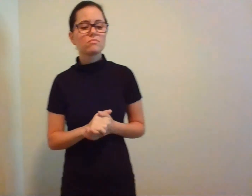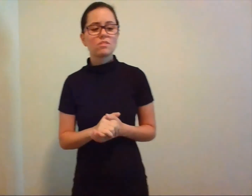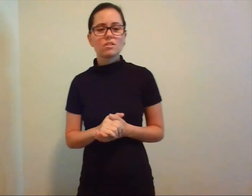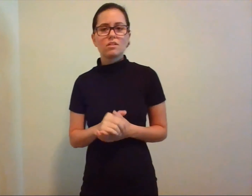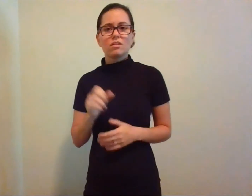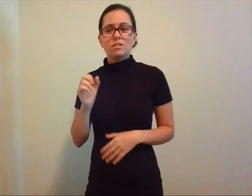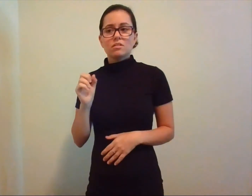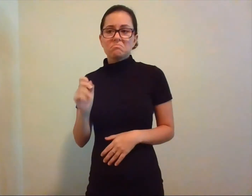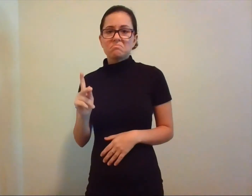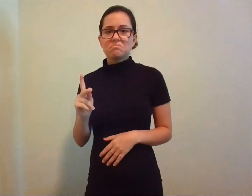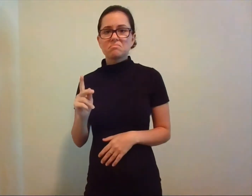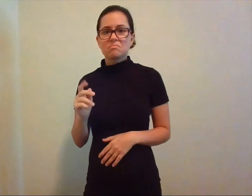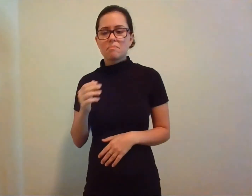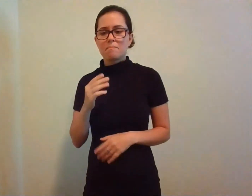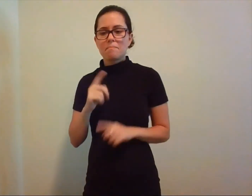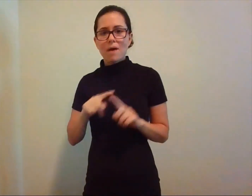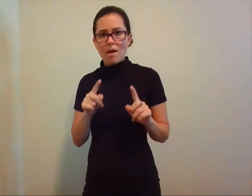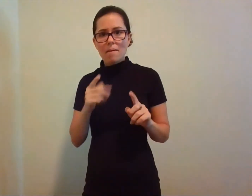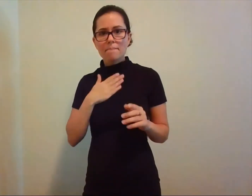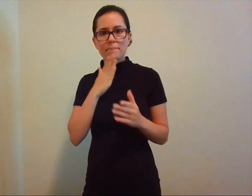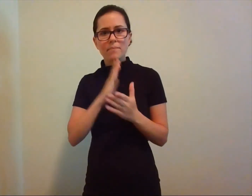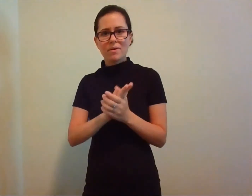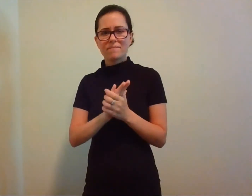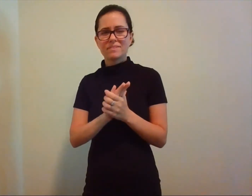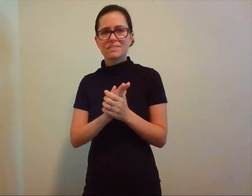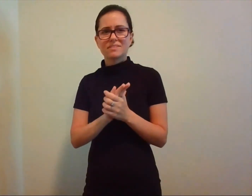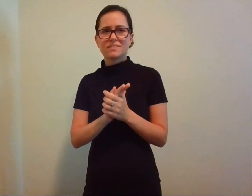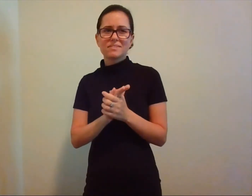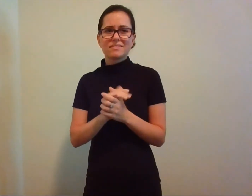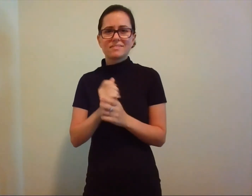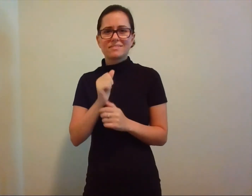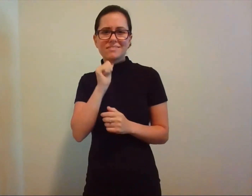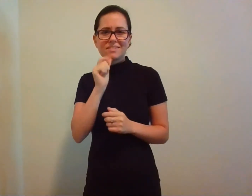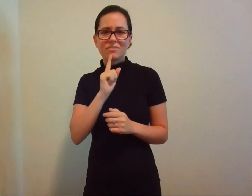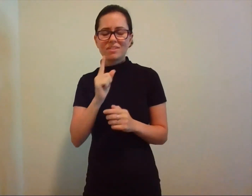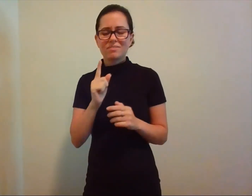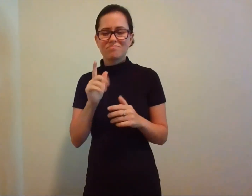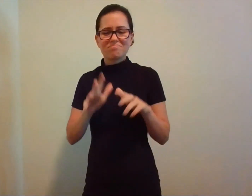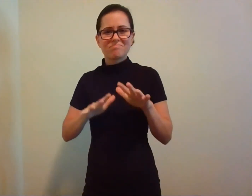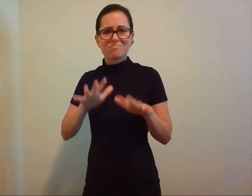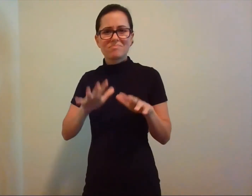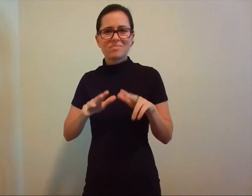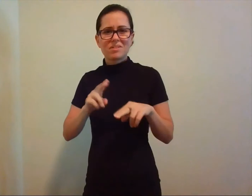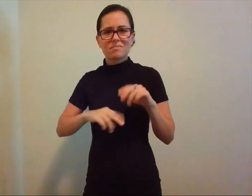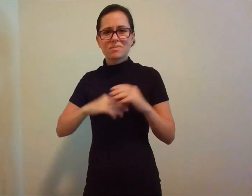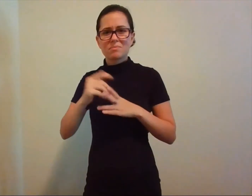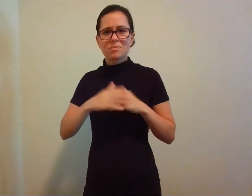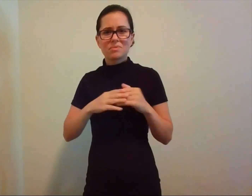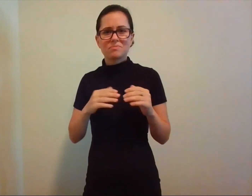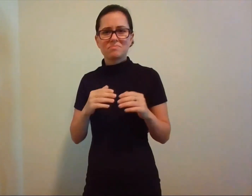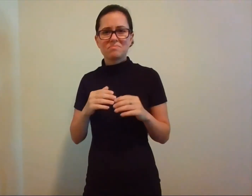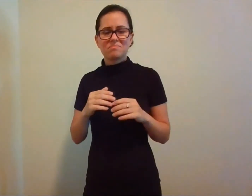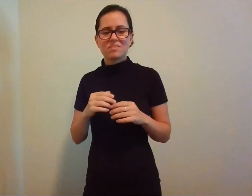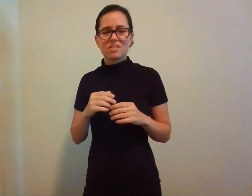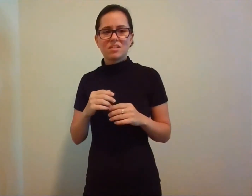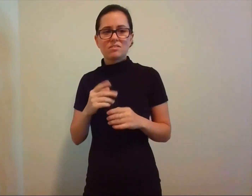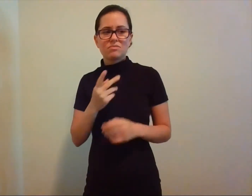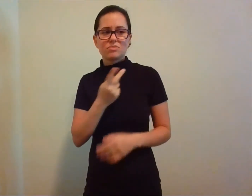of us are more comfortable with receiving a massage from a woman. And now, because we're receiving a massage from a